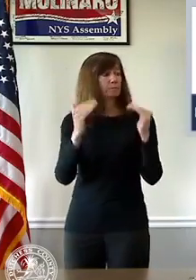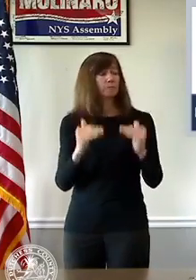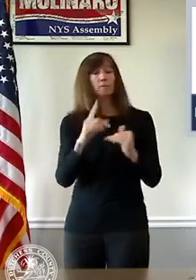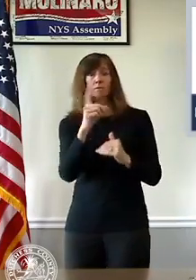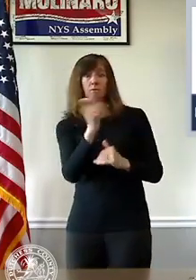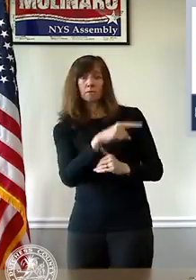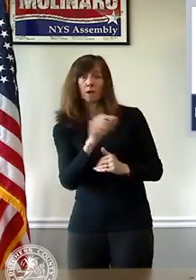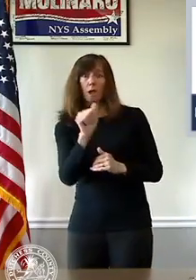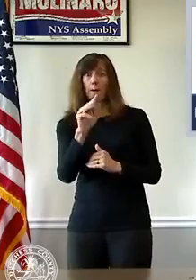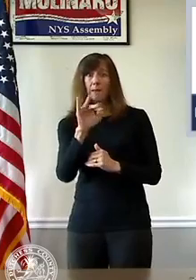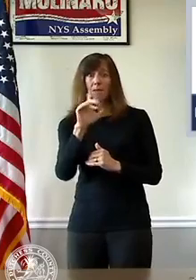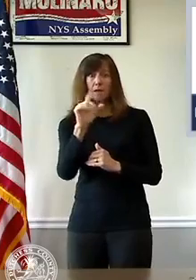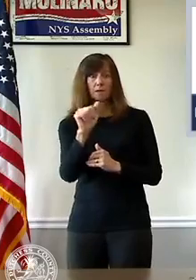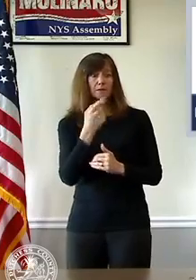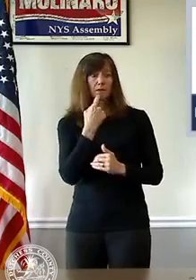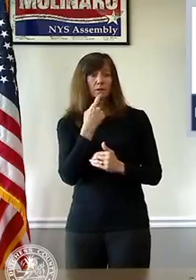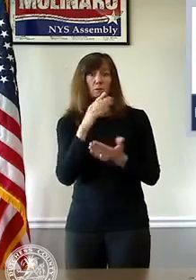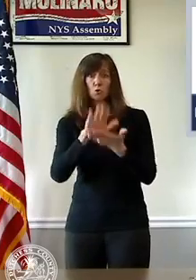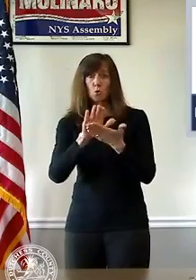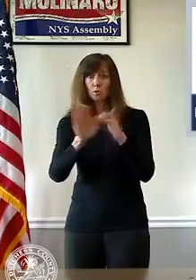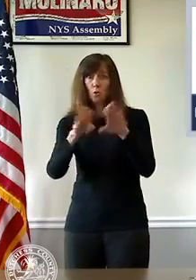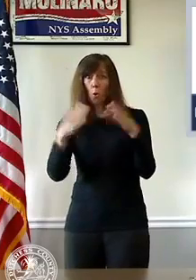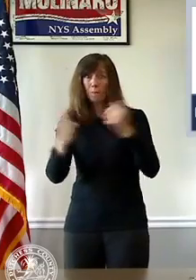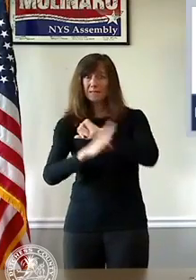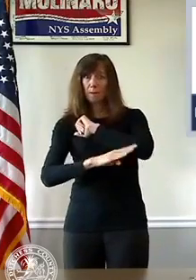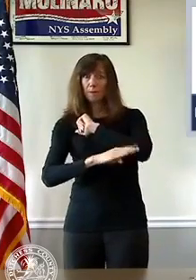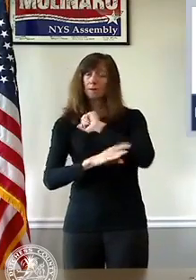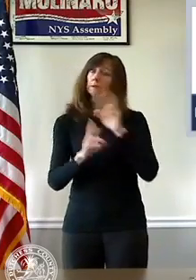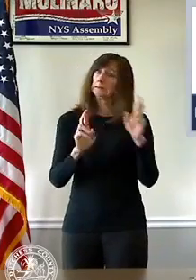September? I certainly hope so. Excuse me.